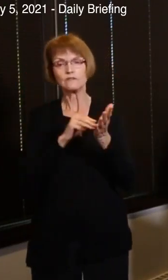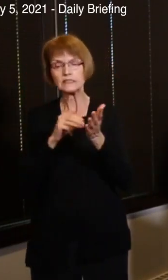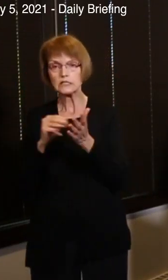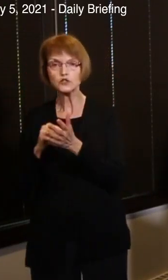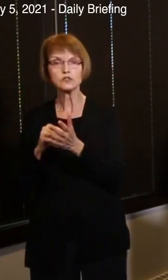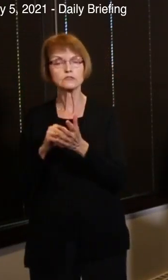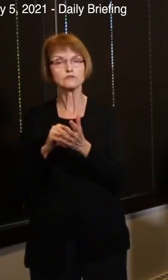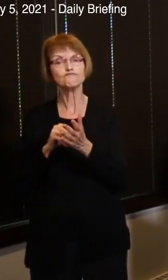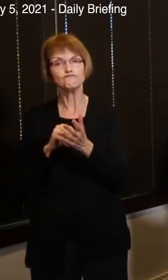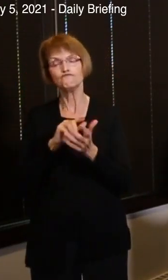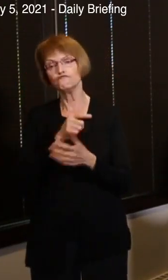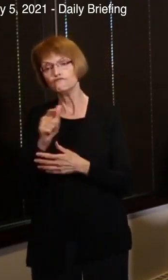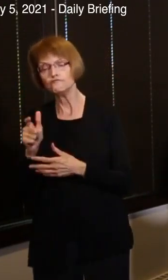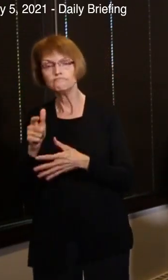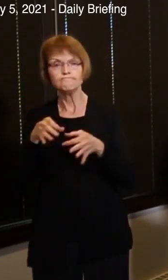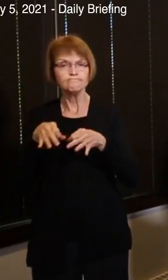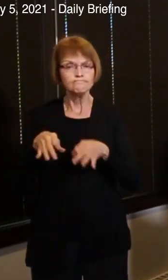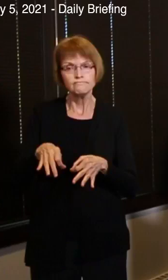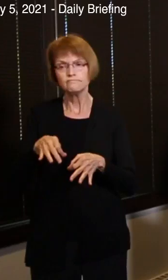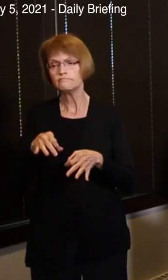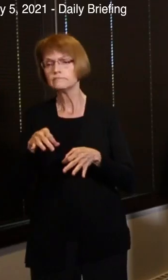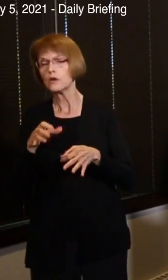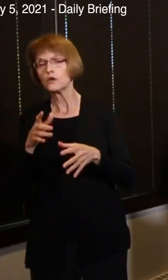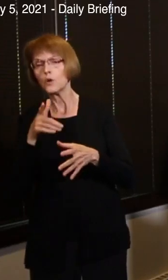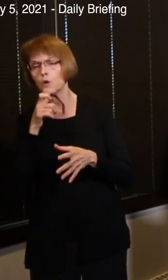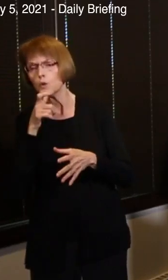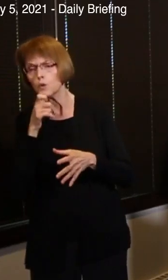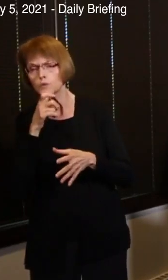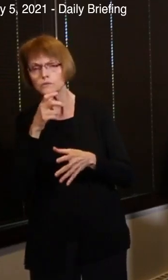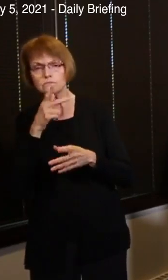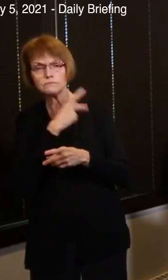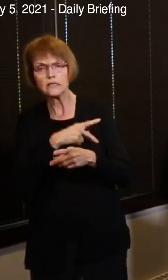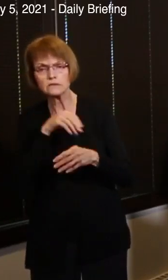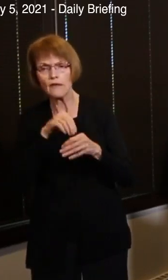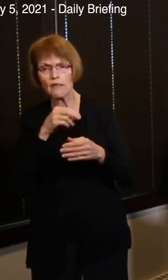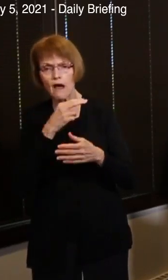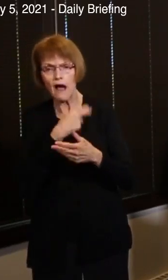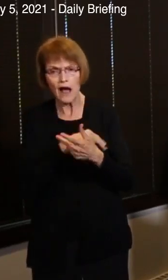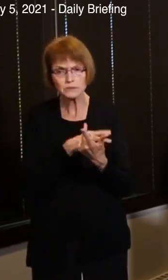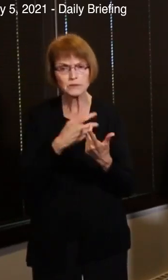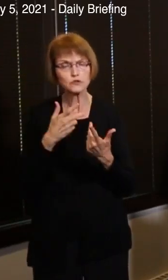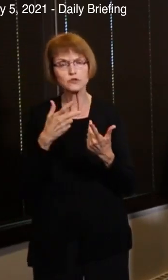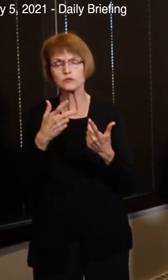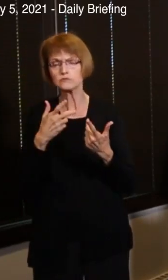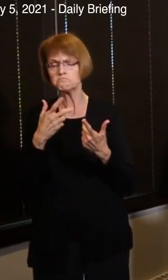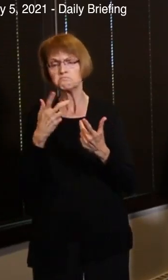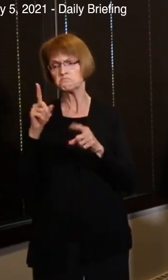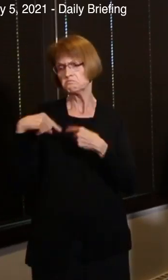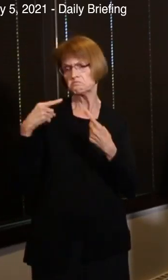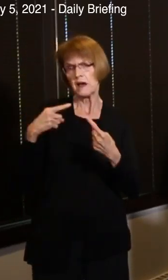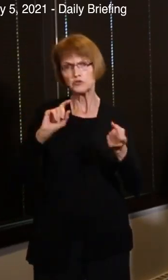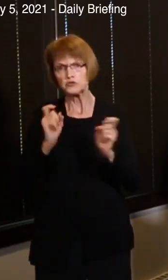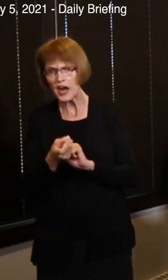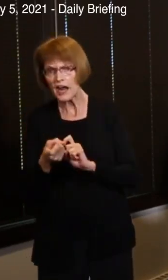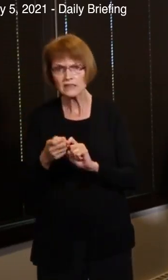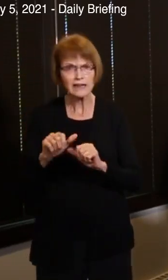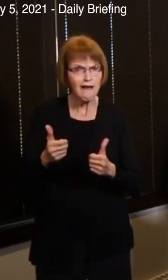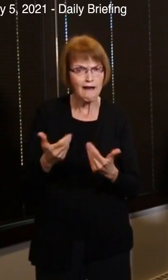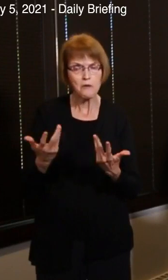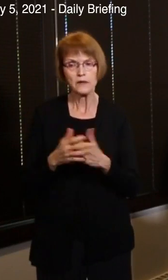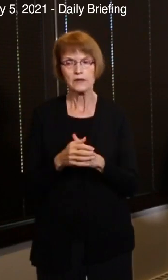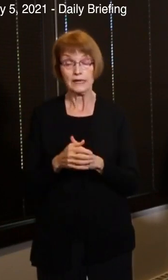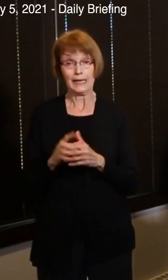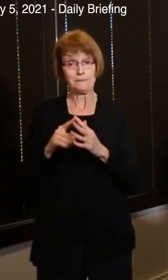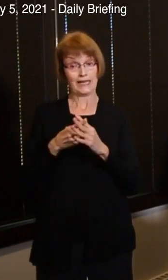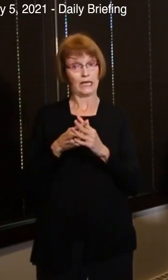hospitals and about what they're seeing and how things have changed. Now, in the beginning of the pandemic, I think as everybody knows, we were seeing